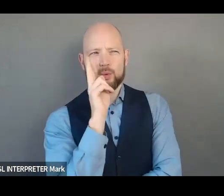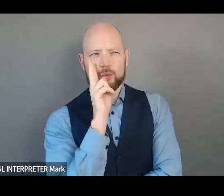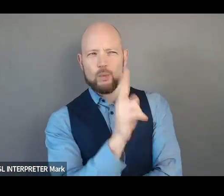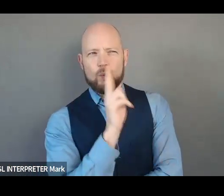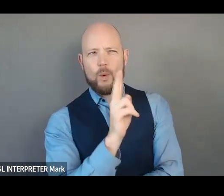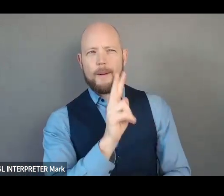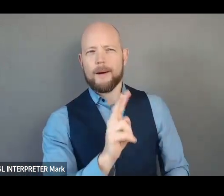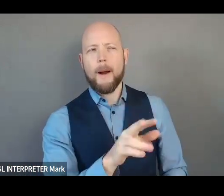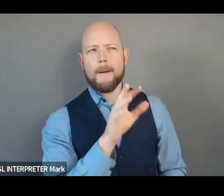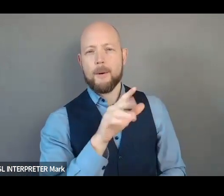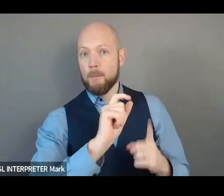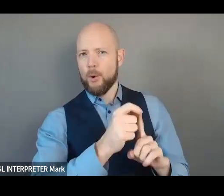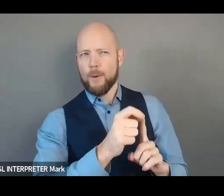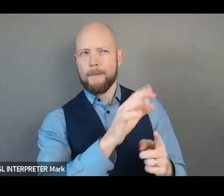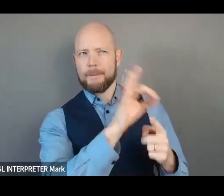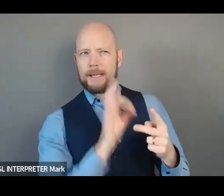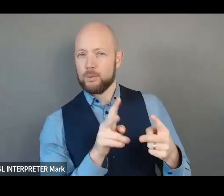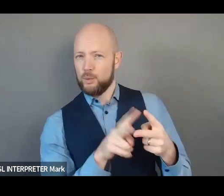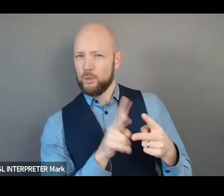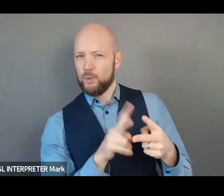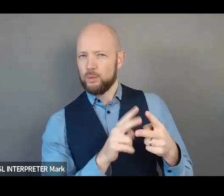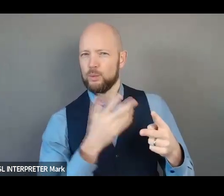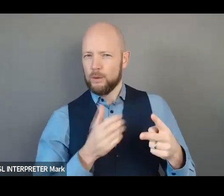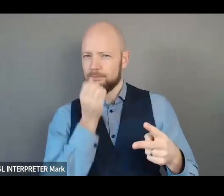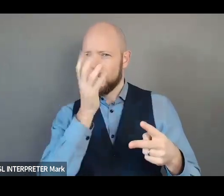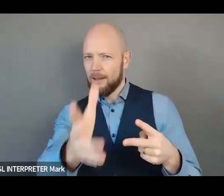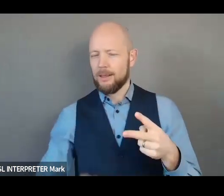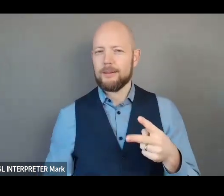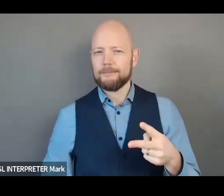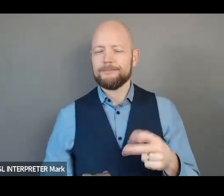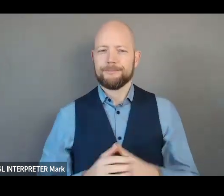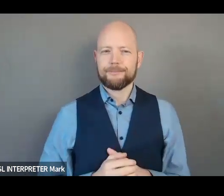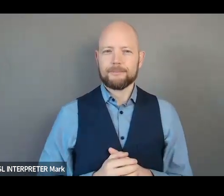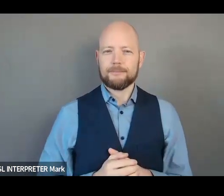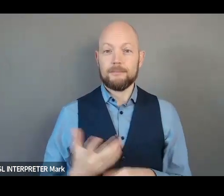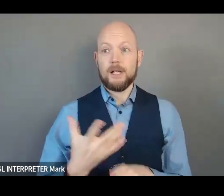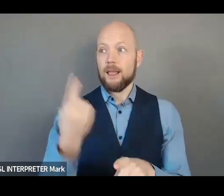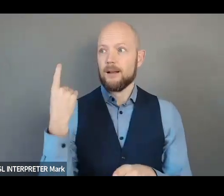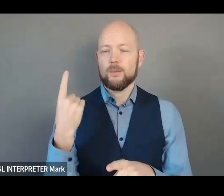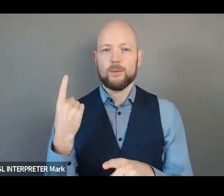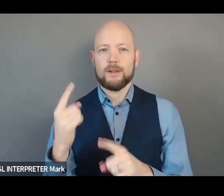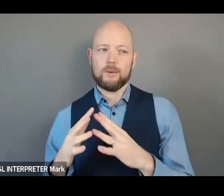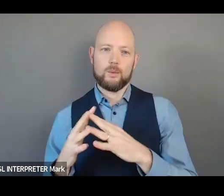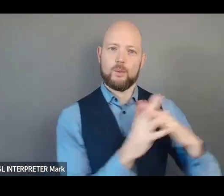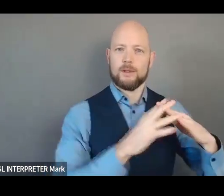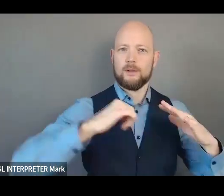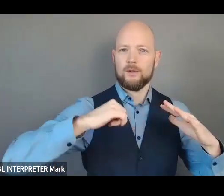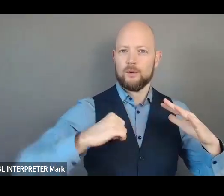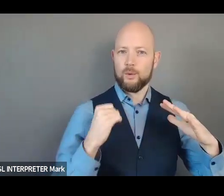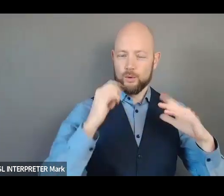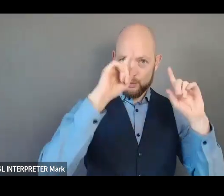work. The first is that last week at the University of the West of Scotland, we had the relatively newly